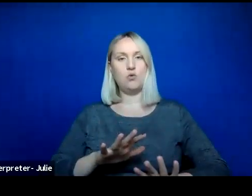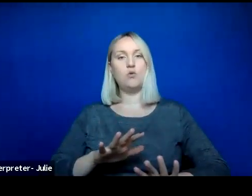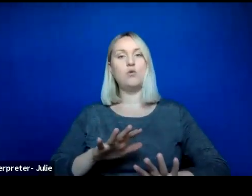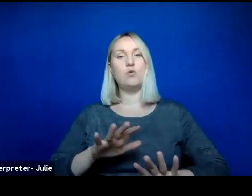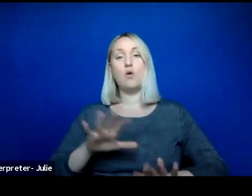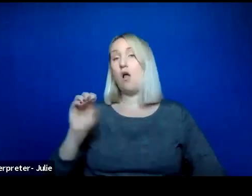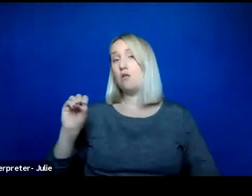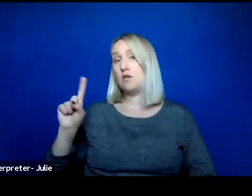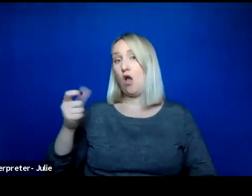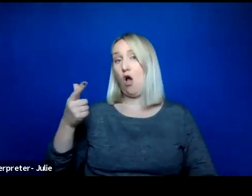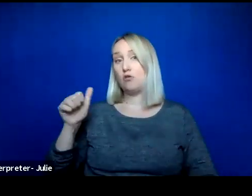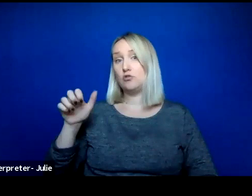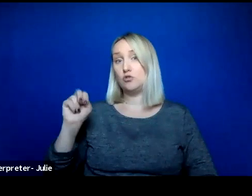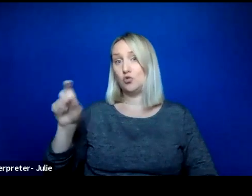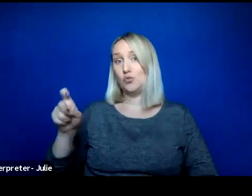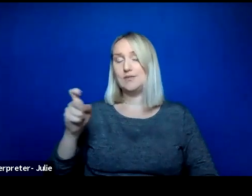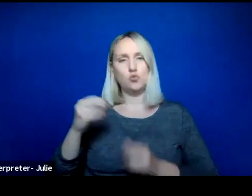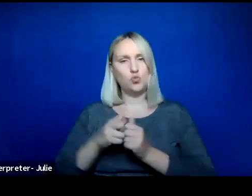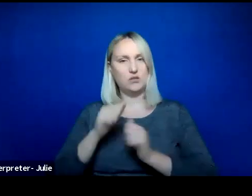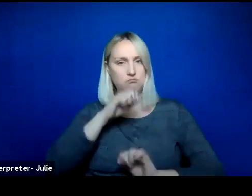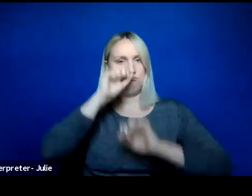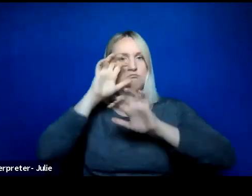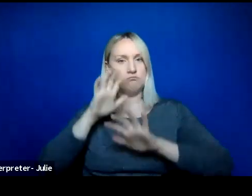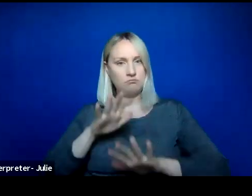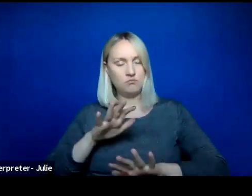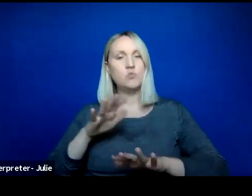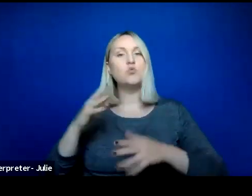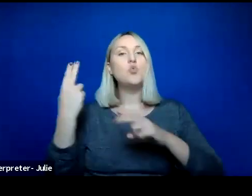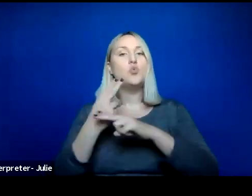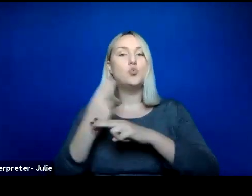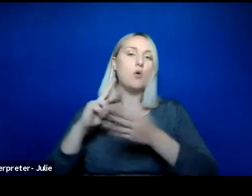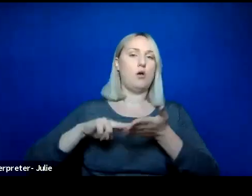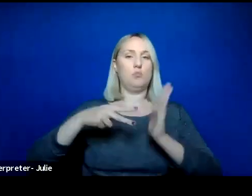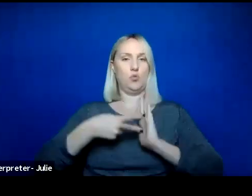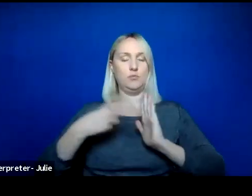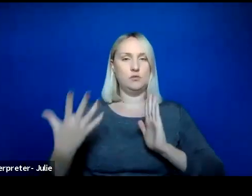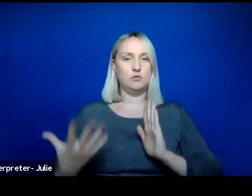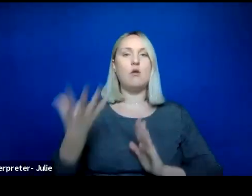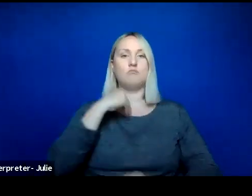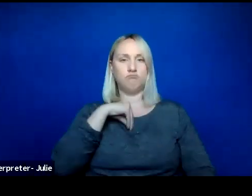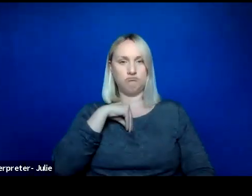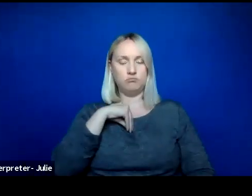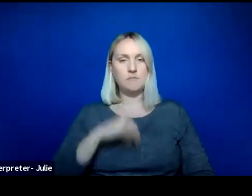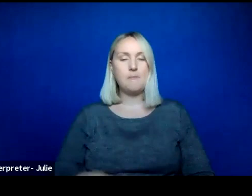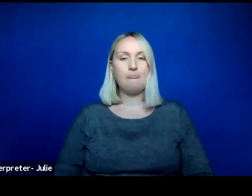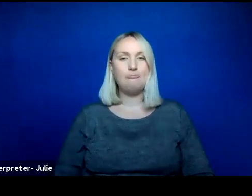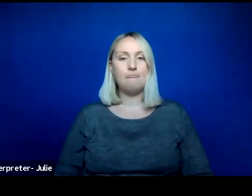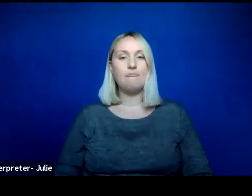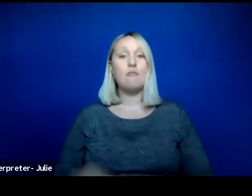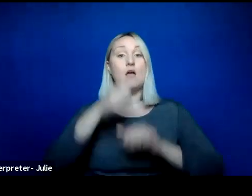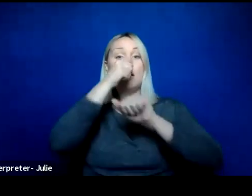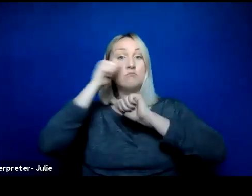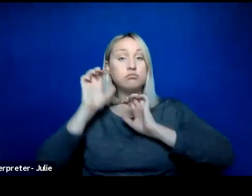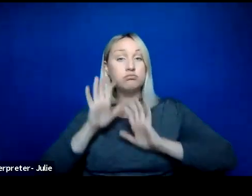to function is coming with the breath. So breathe it in on purpose. And as you breathe out, get rid